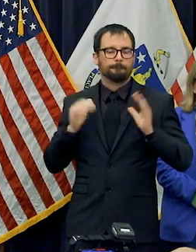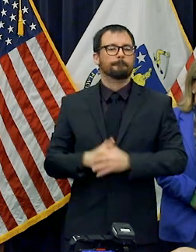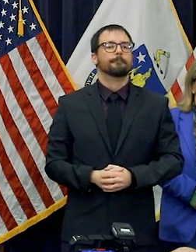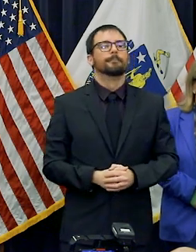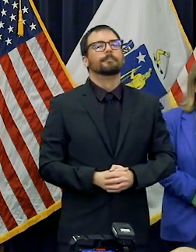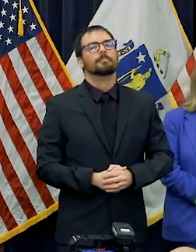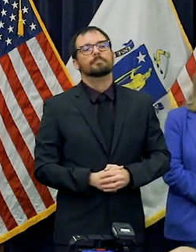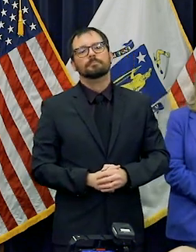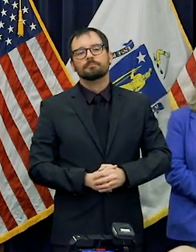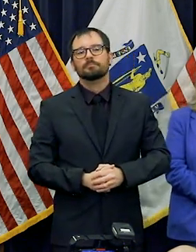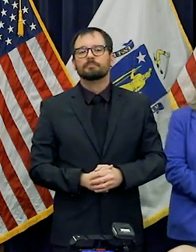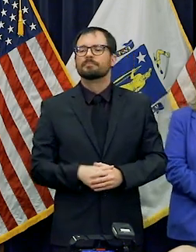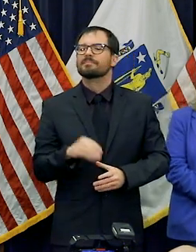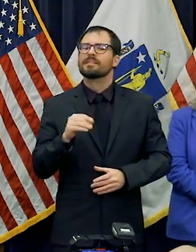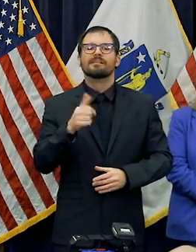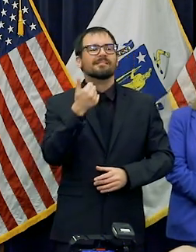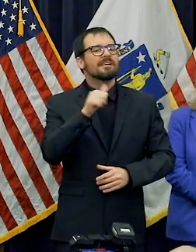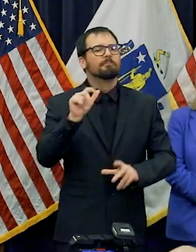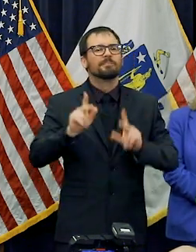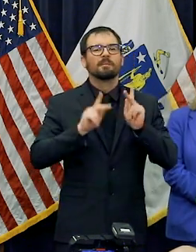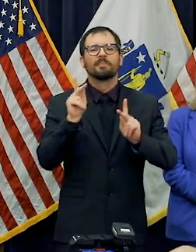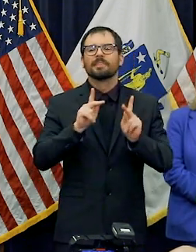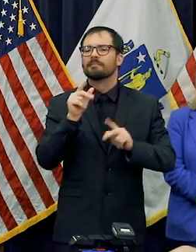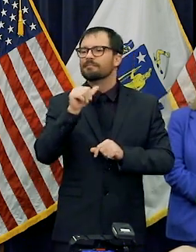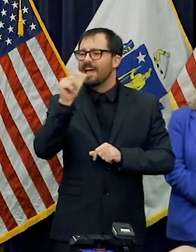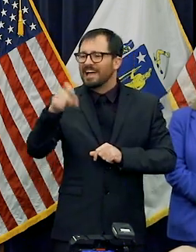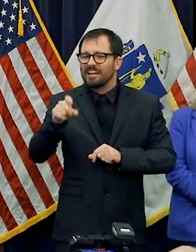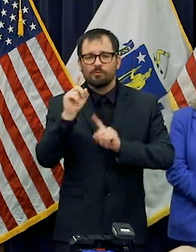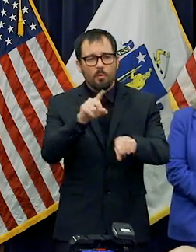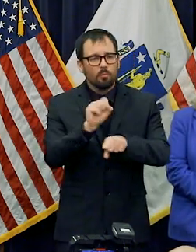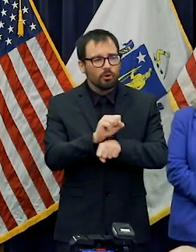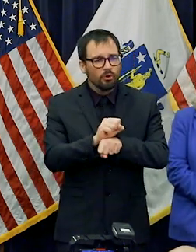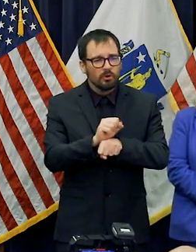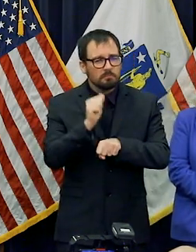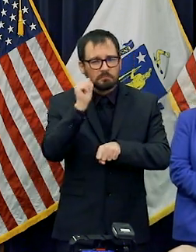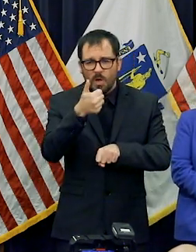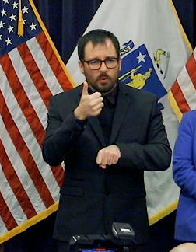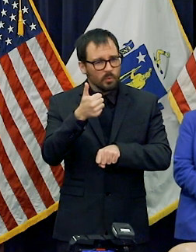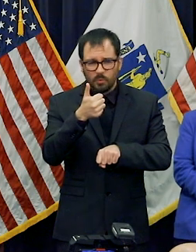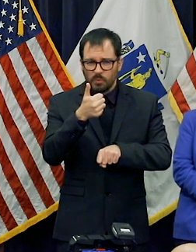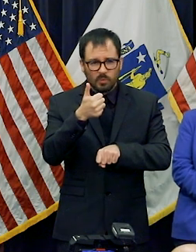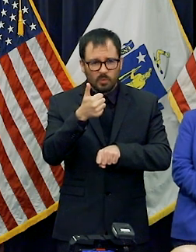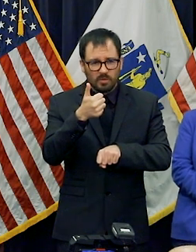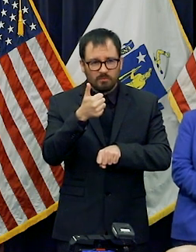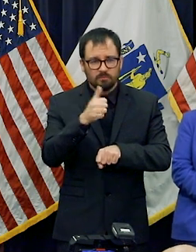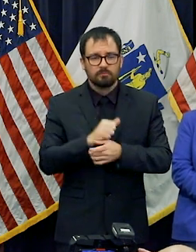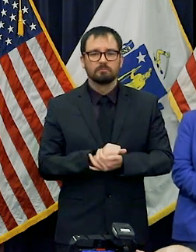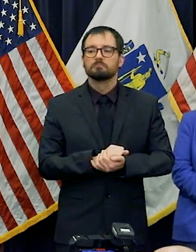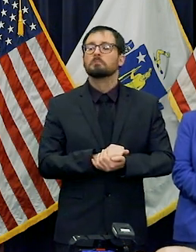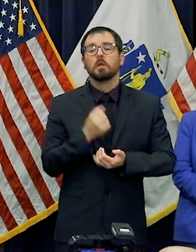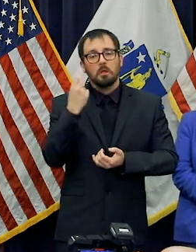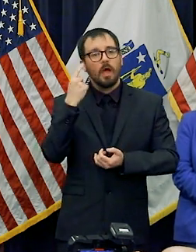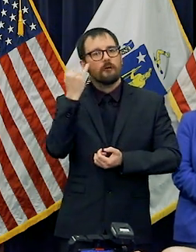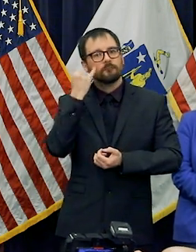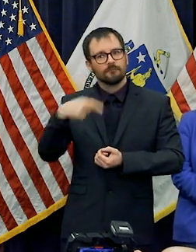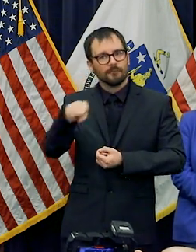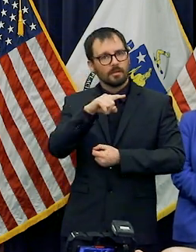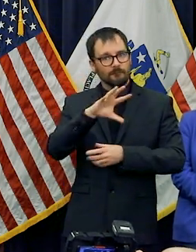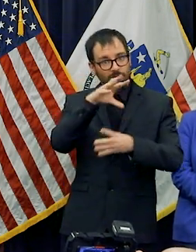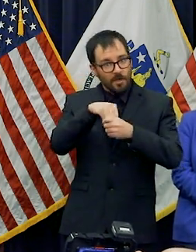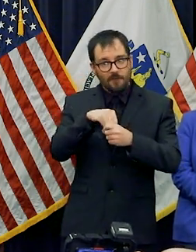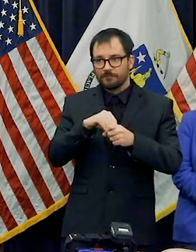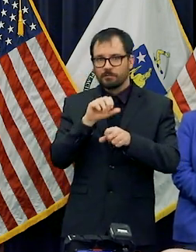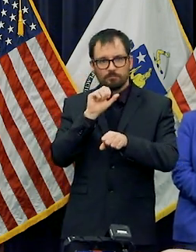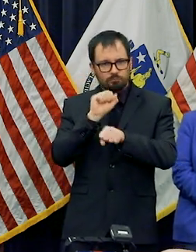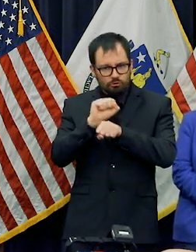tomorrow unless they are essential to the state's coronavirus response efforts. Requiring all commercial insurers and the Group Insurance